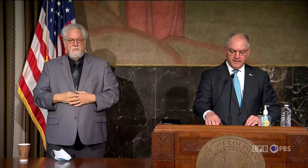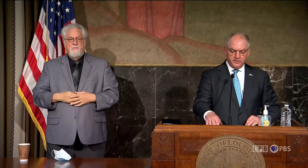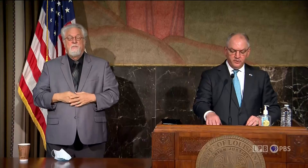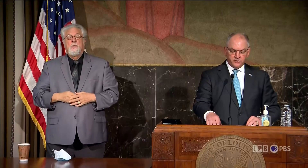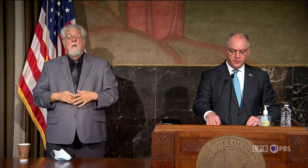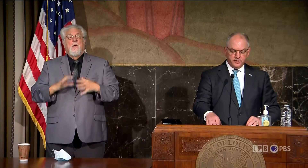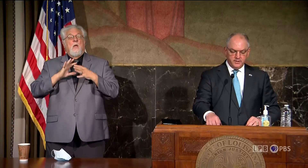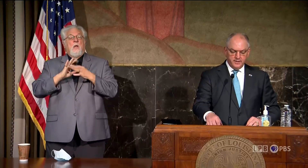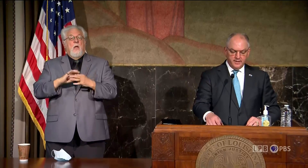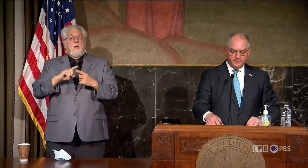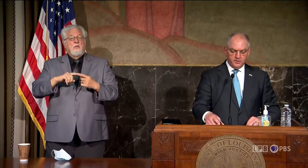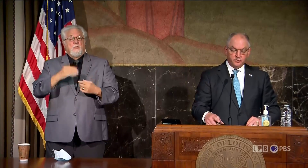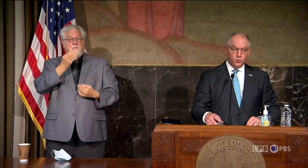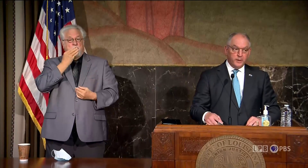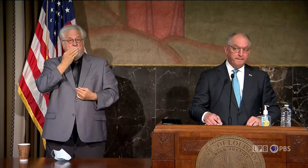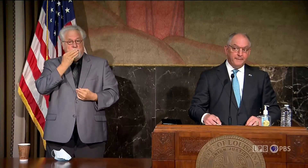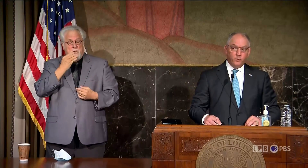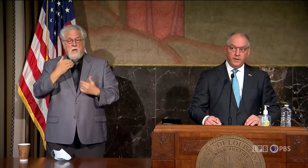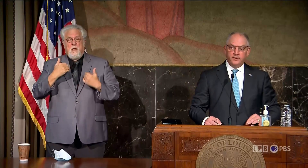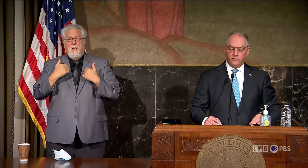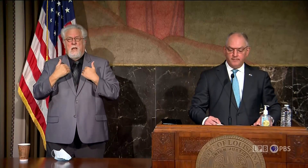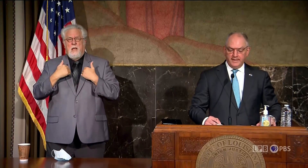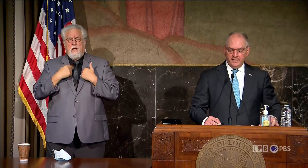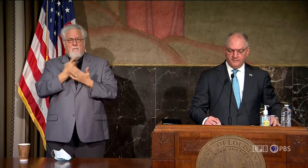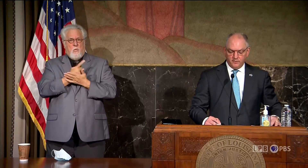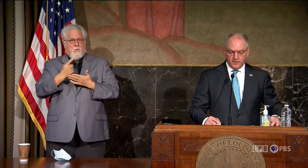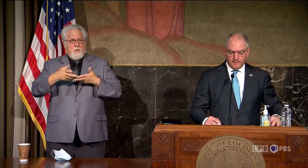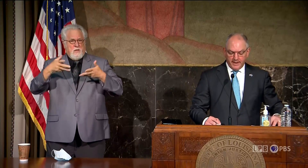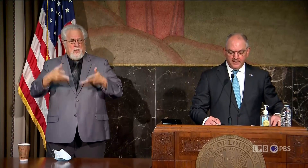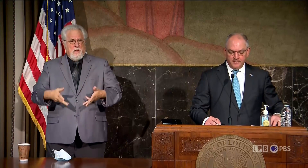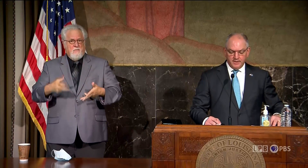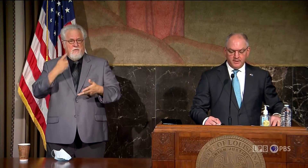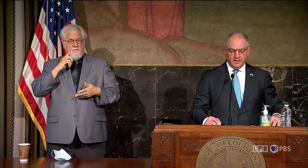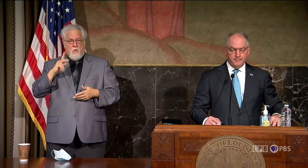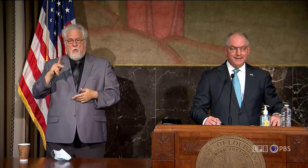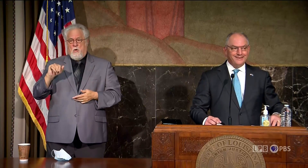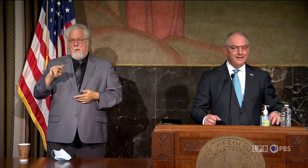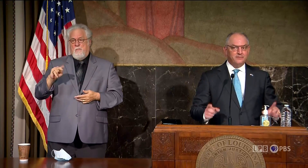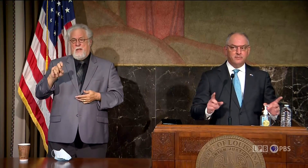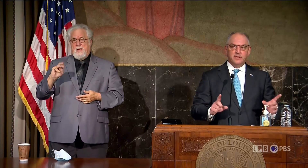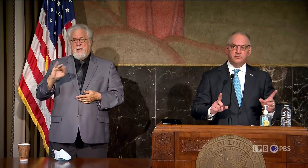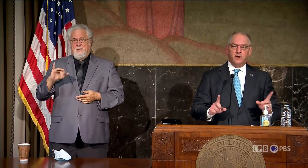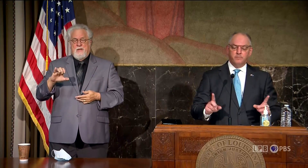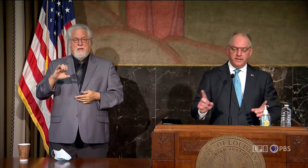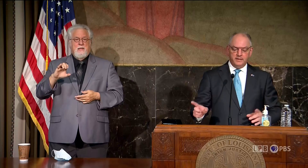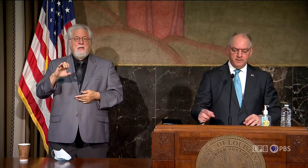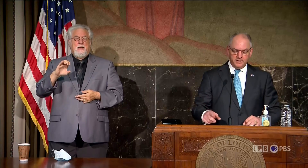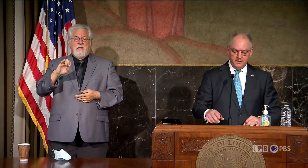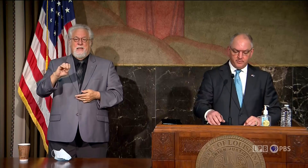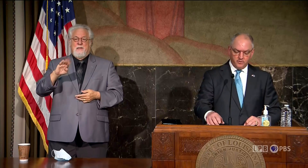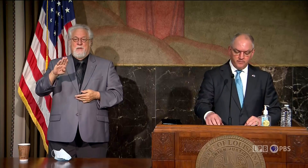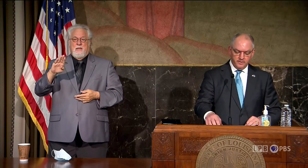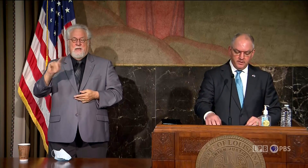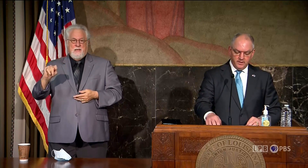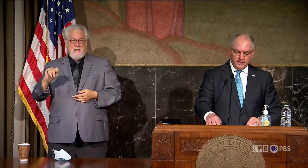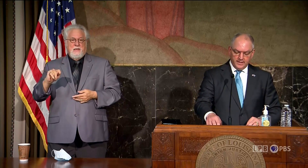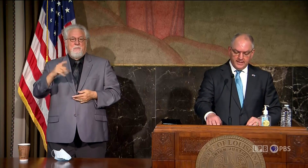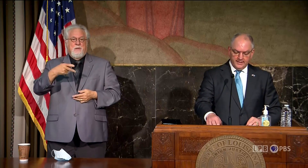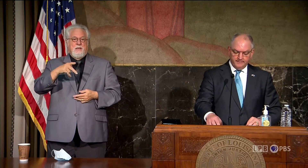With respect to nutrition, there's 1 week remaining for the pandemic EBT, sometimes called PEBT